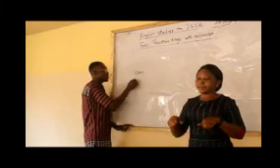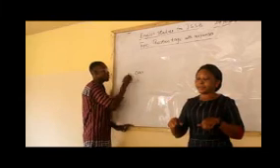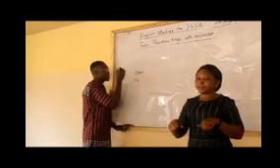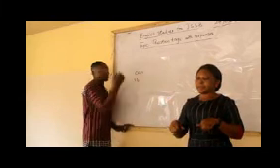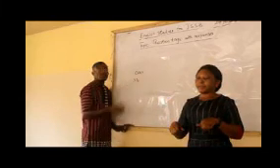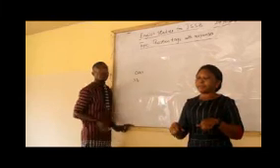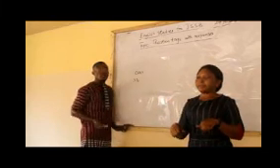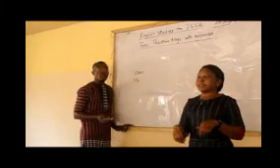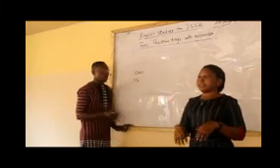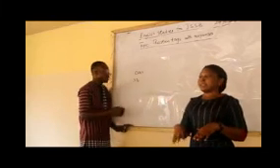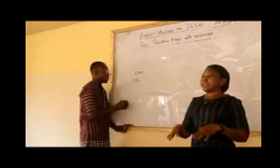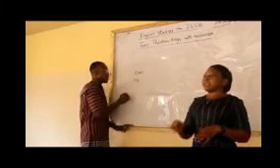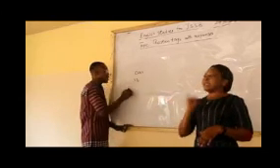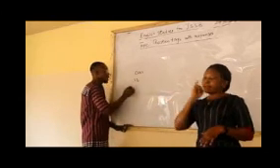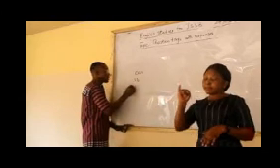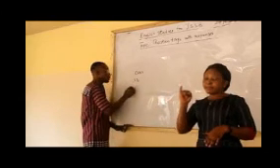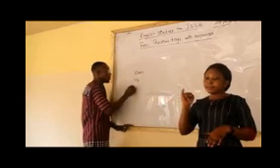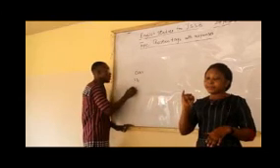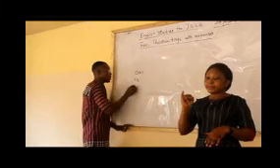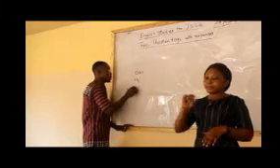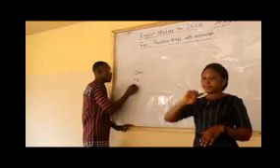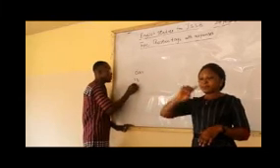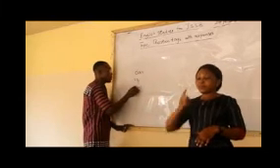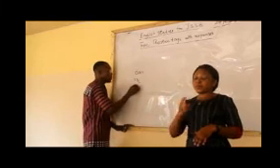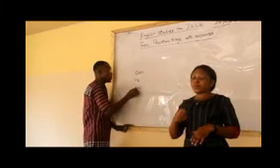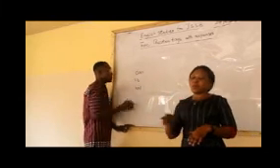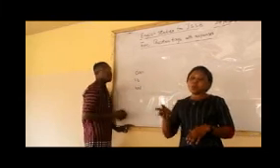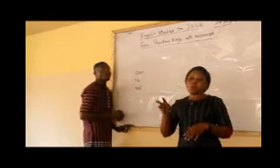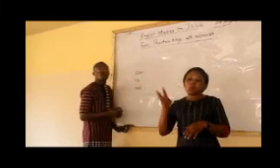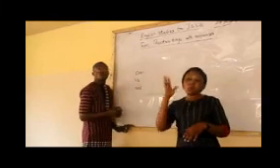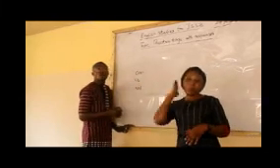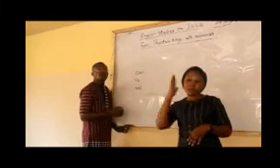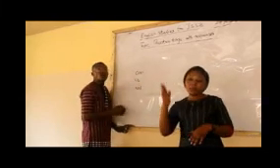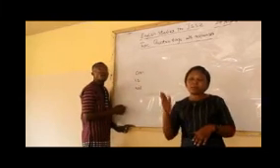like is, like will,